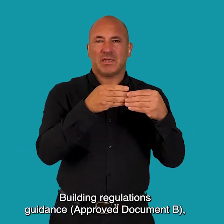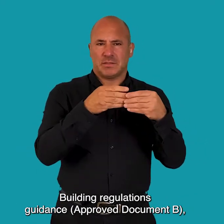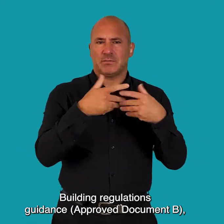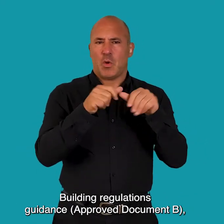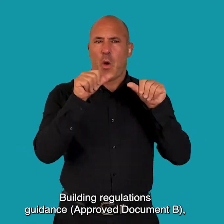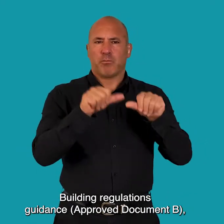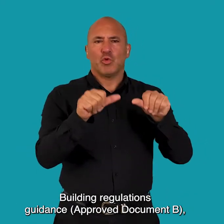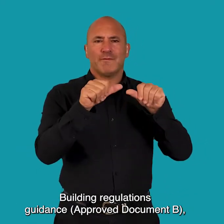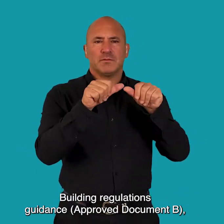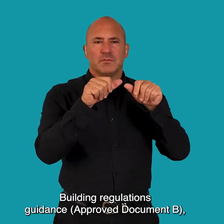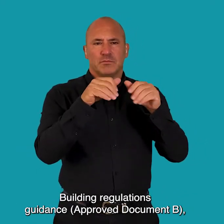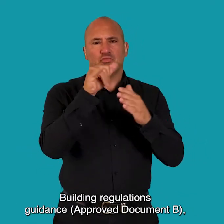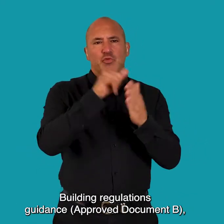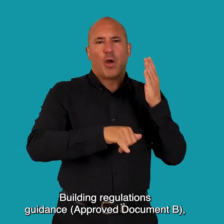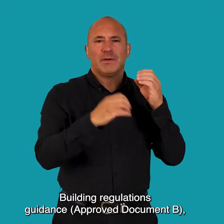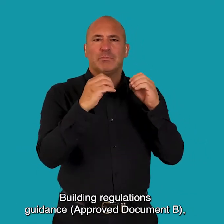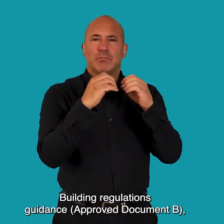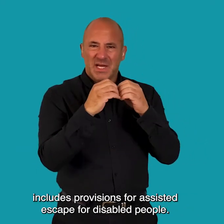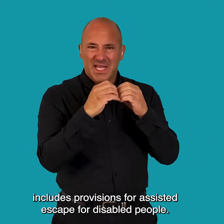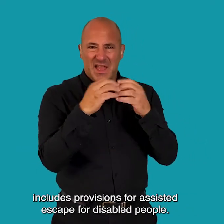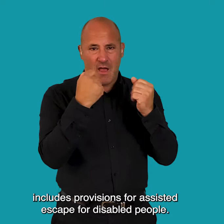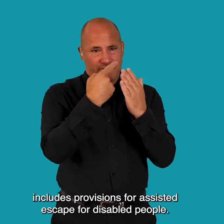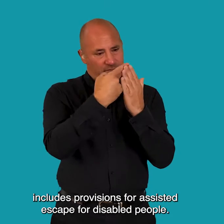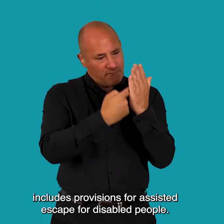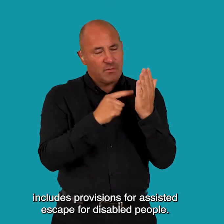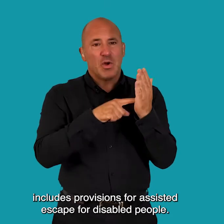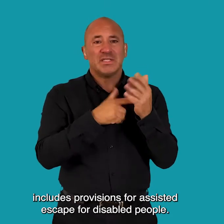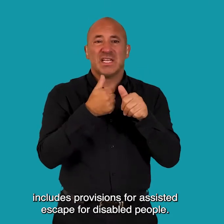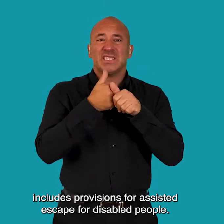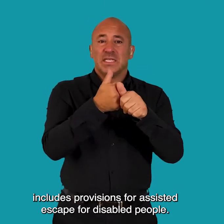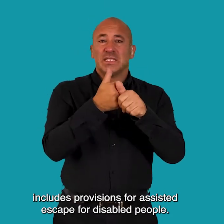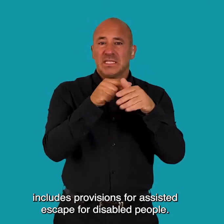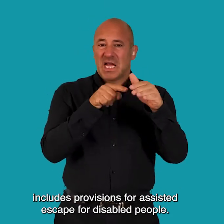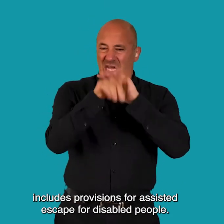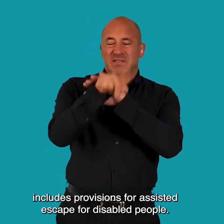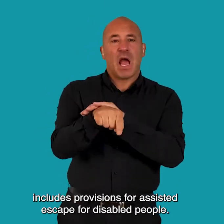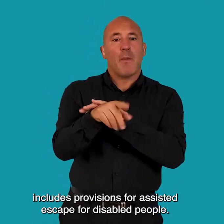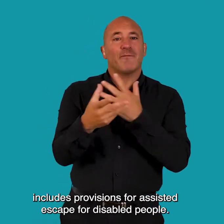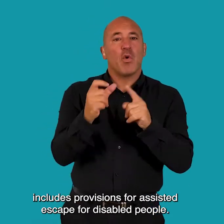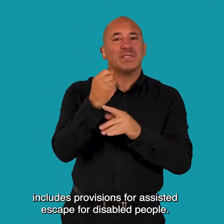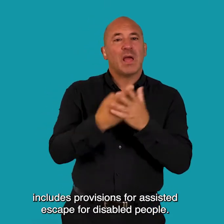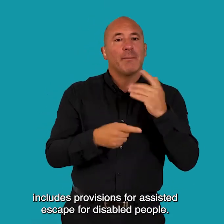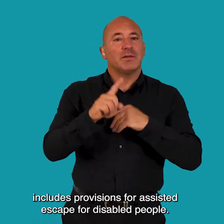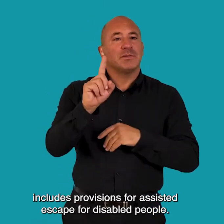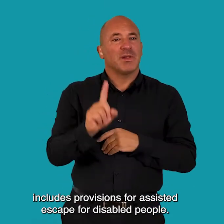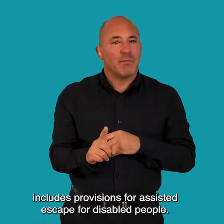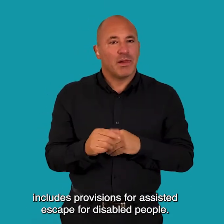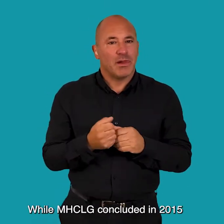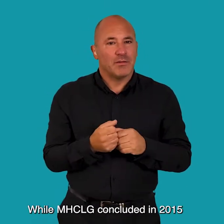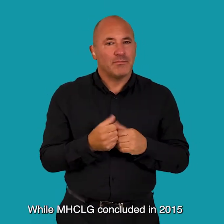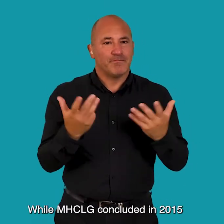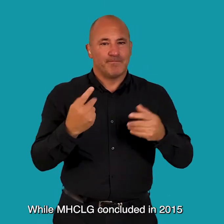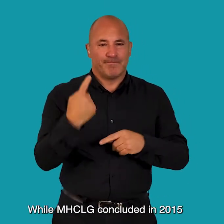Guidance, Approved Document B, includes provisions for assisted escape for disabled people. While